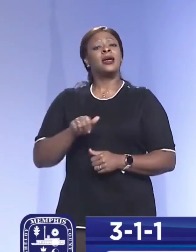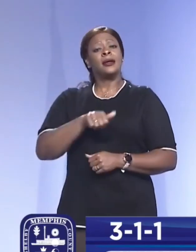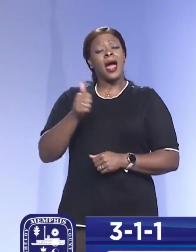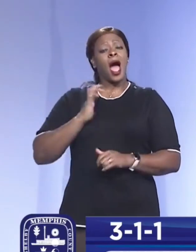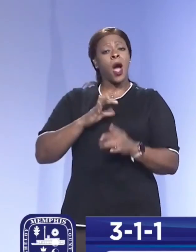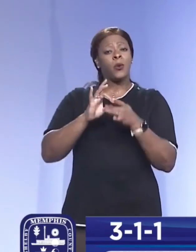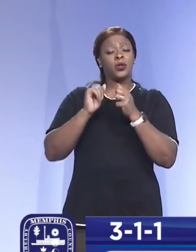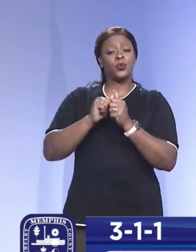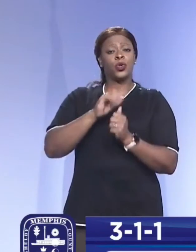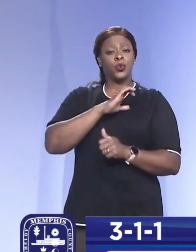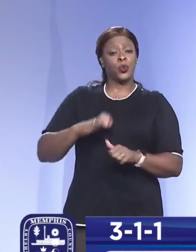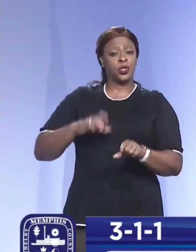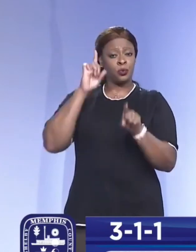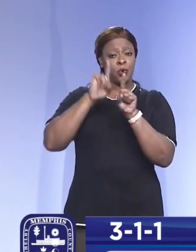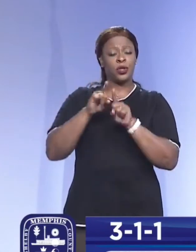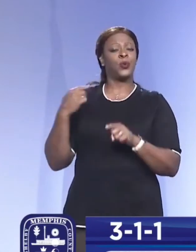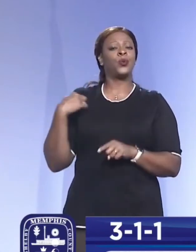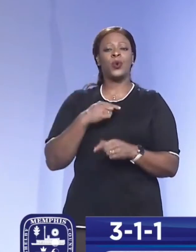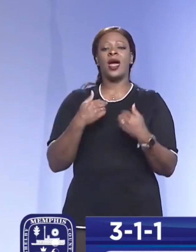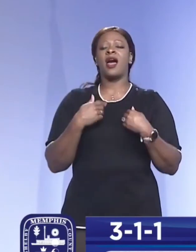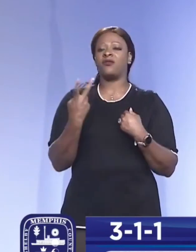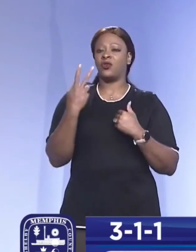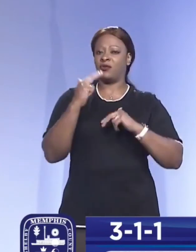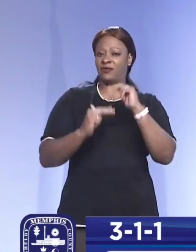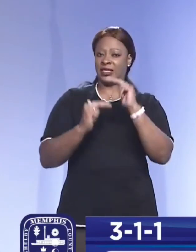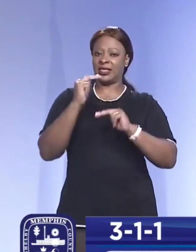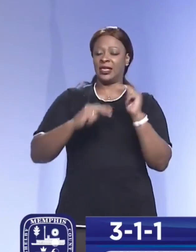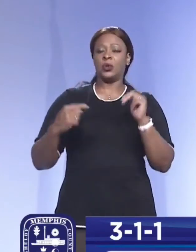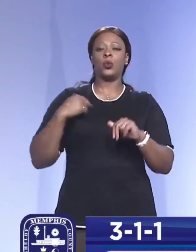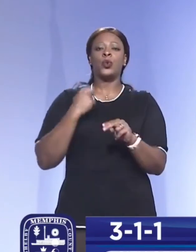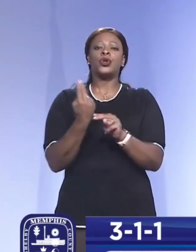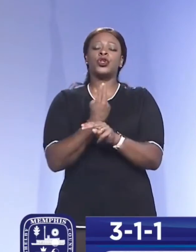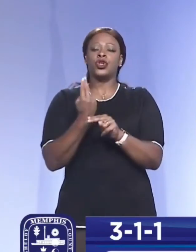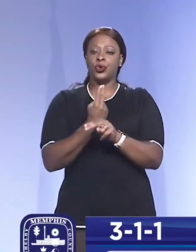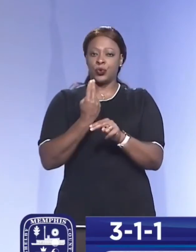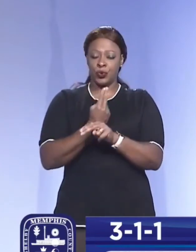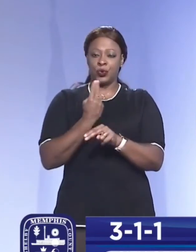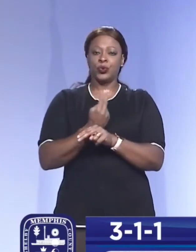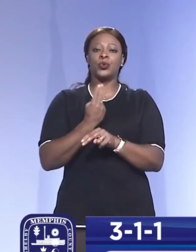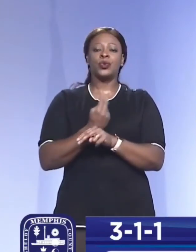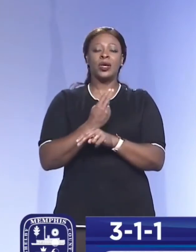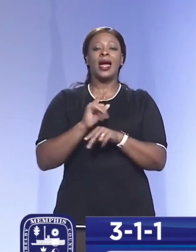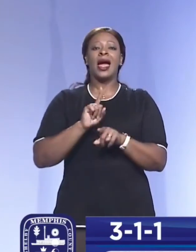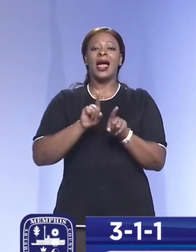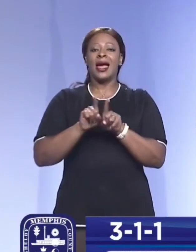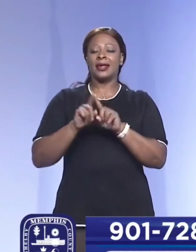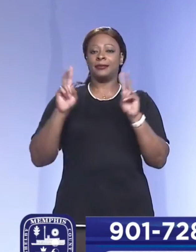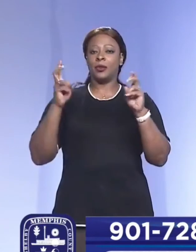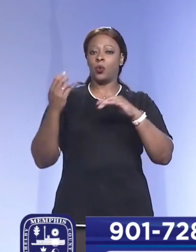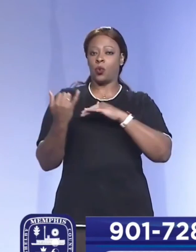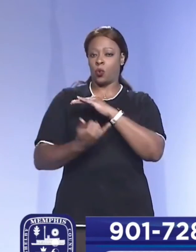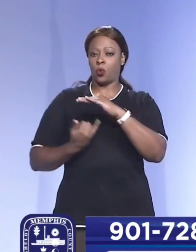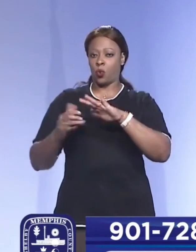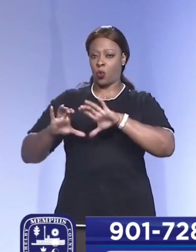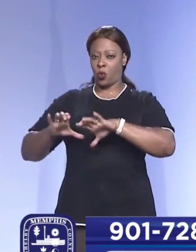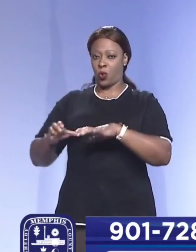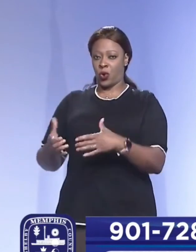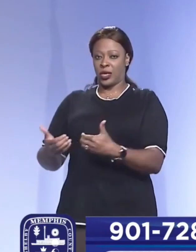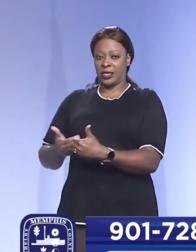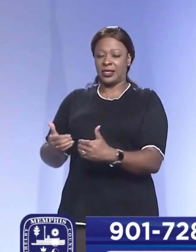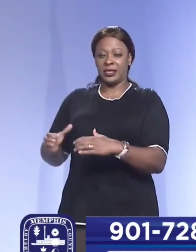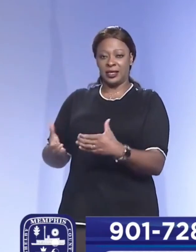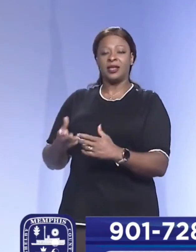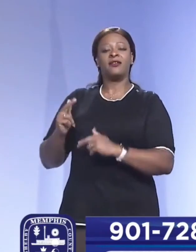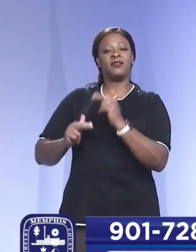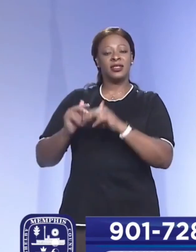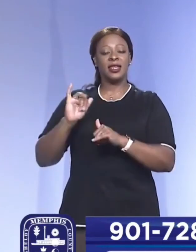with Christian Brothers is we have 2 facilities that we are using as quarantine facilities. And that's a